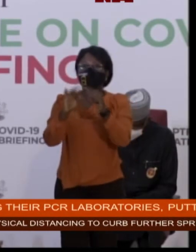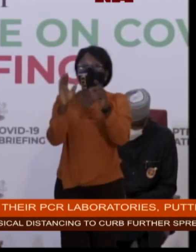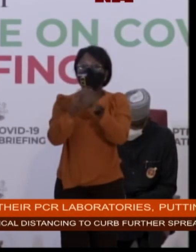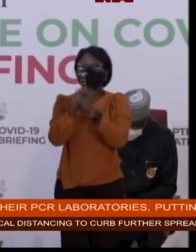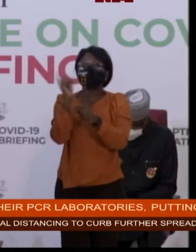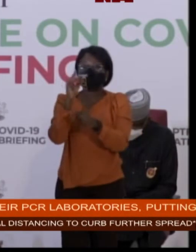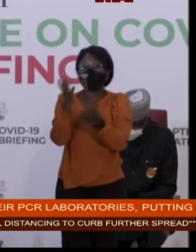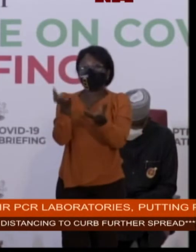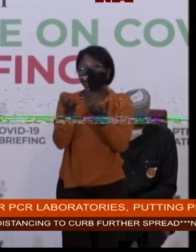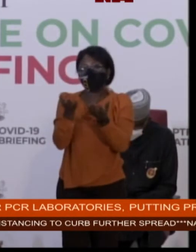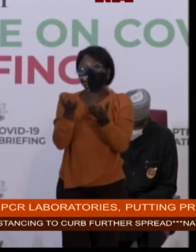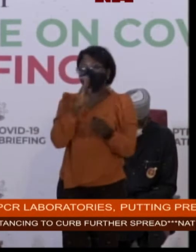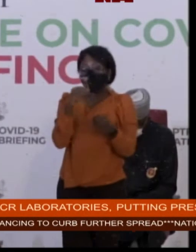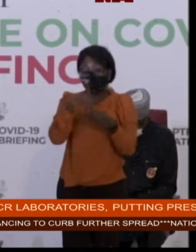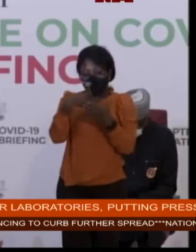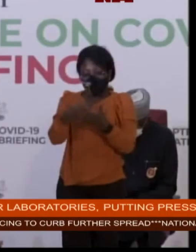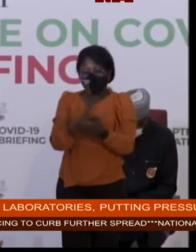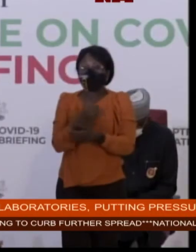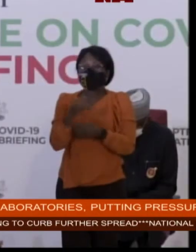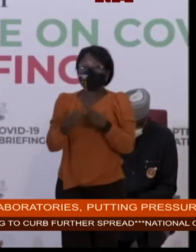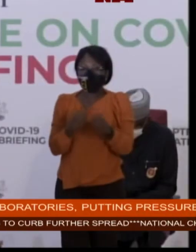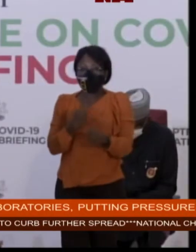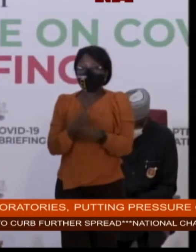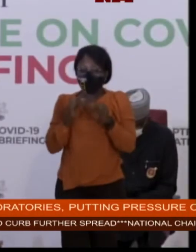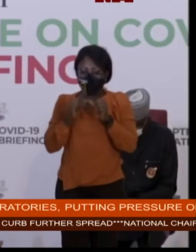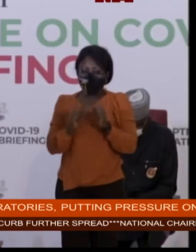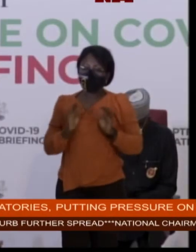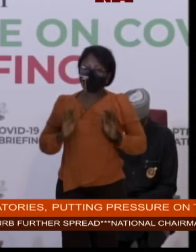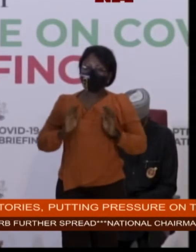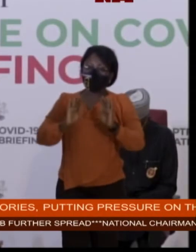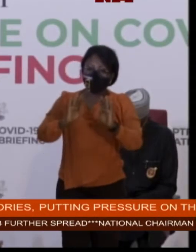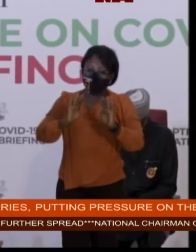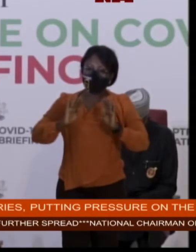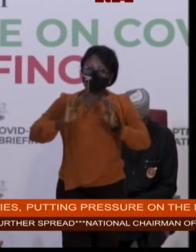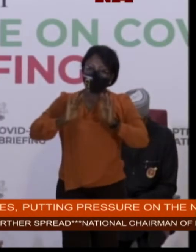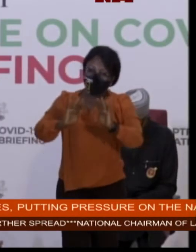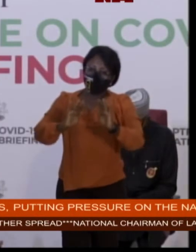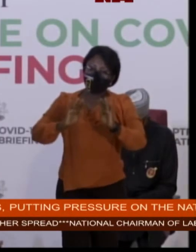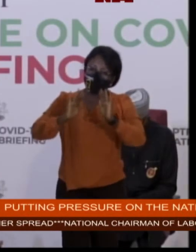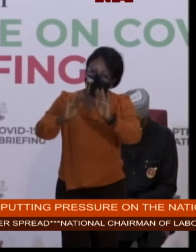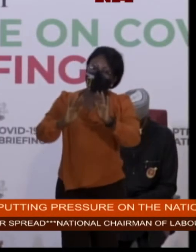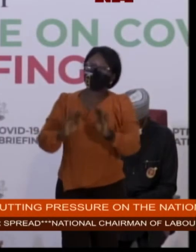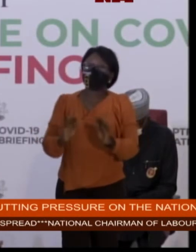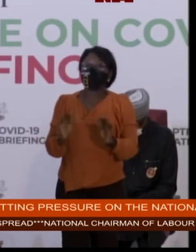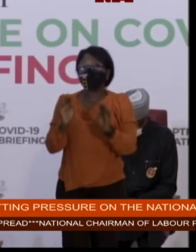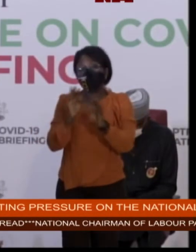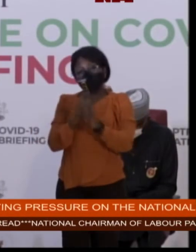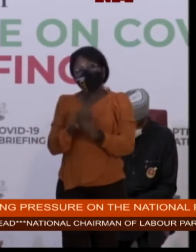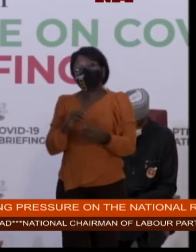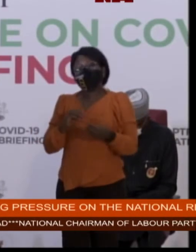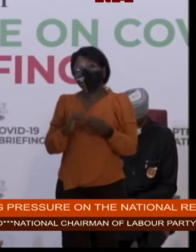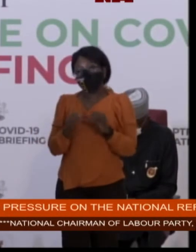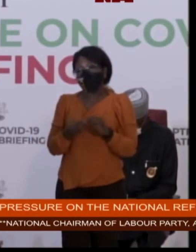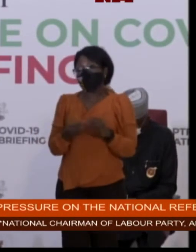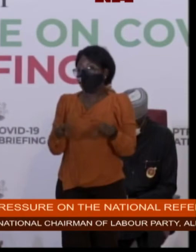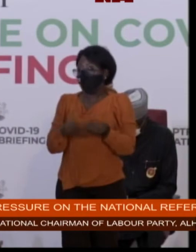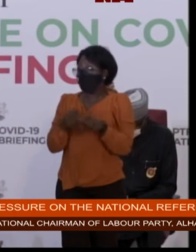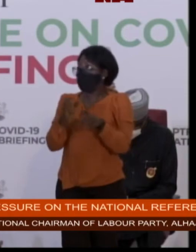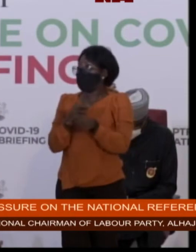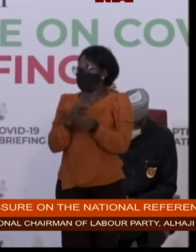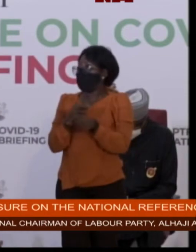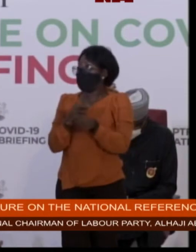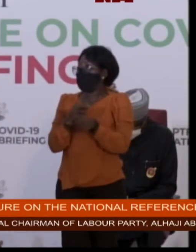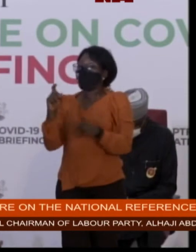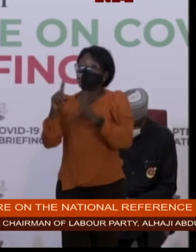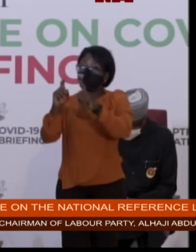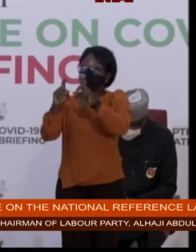we will keep pushing in the new year when we push further, especially with the rapid diagnostic test kit for which we've just